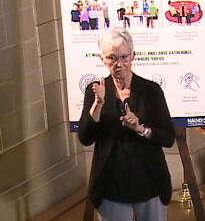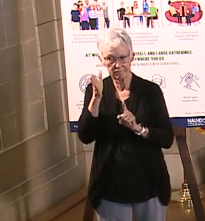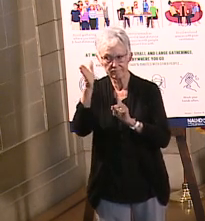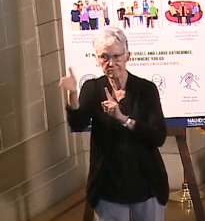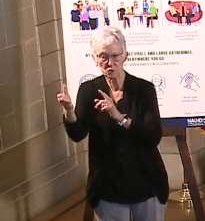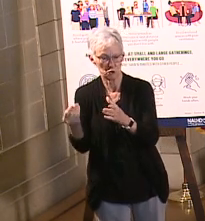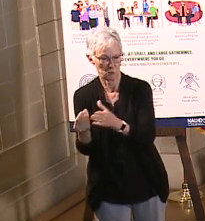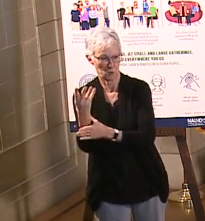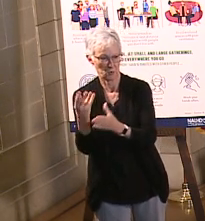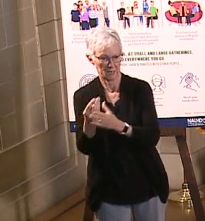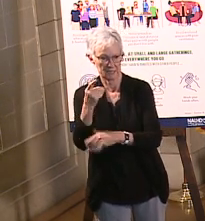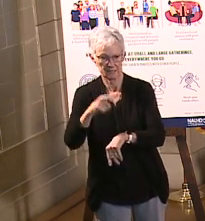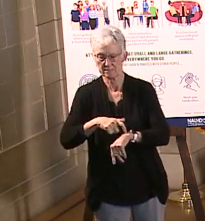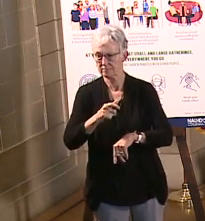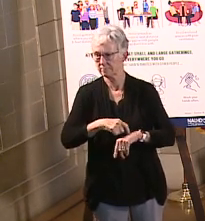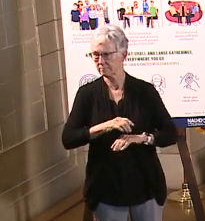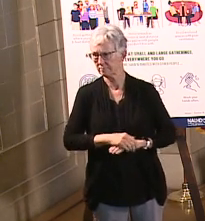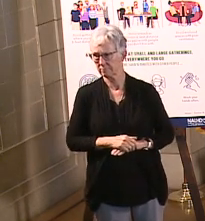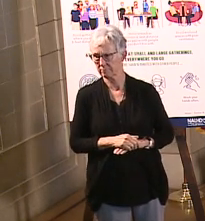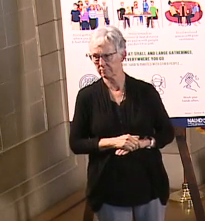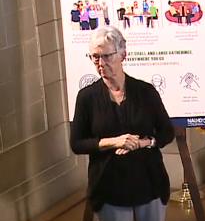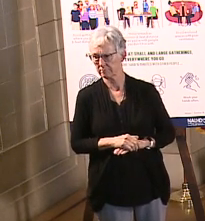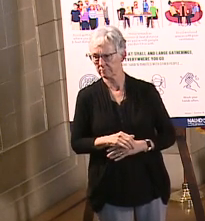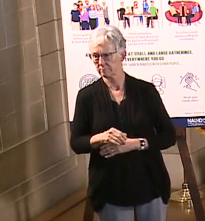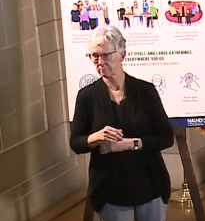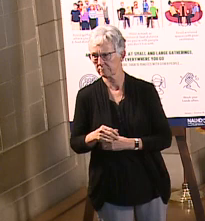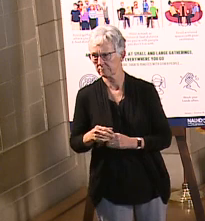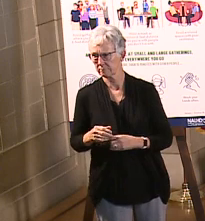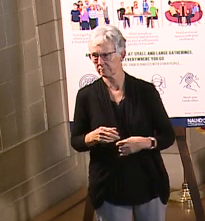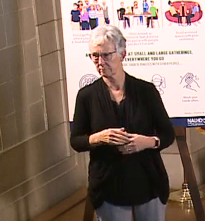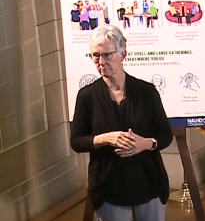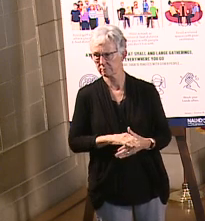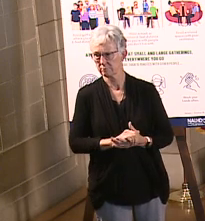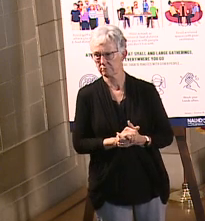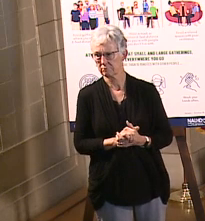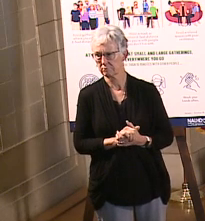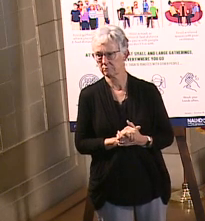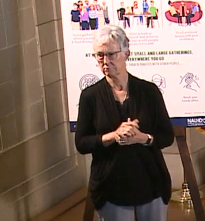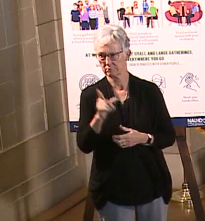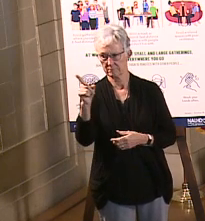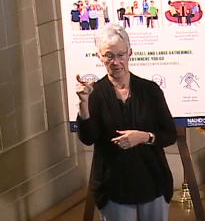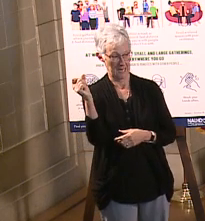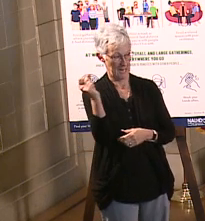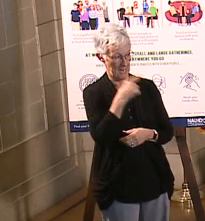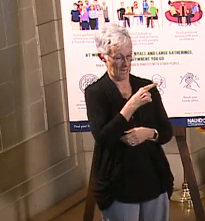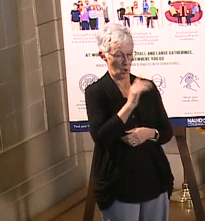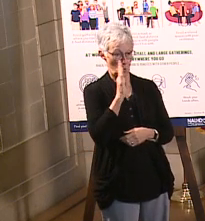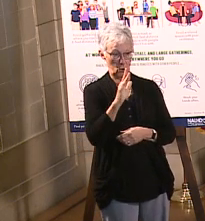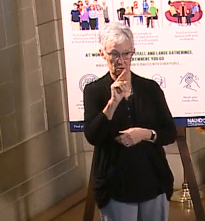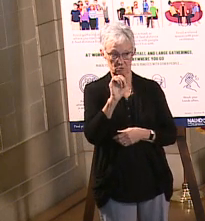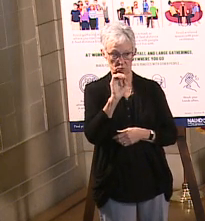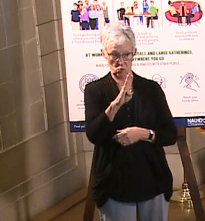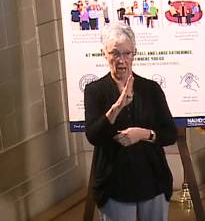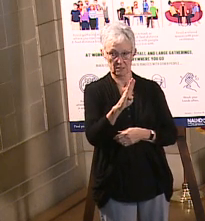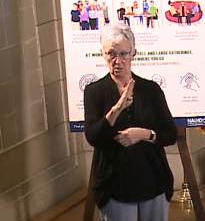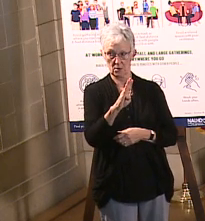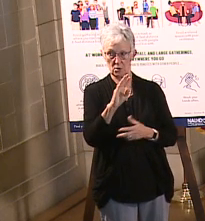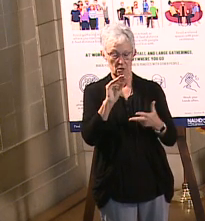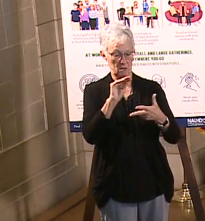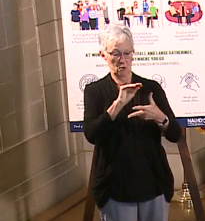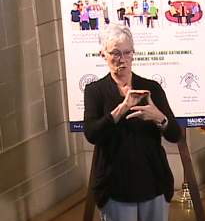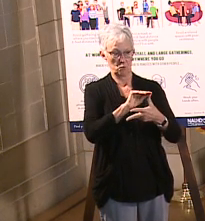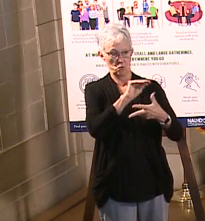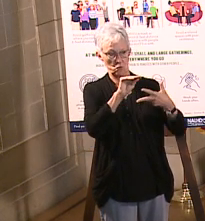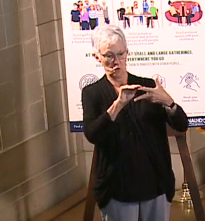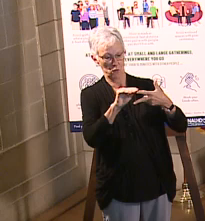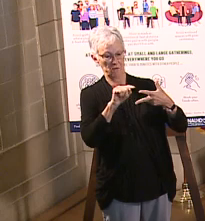We have another question from Jeff Ross. Yeah. Will Nebraska be able to move to phase 1B by January? So the question was, will Nebraska be able to move to phase 1B